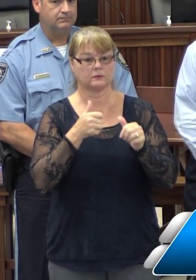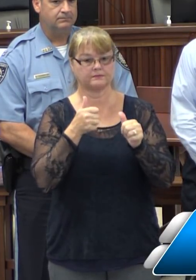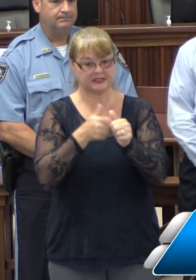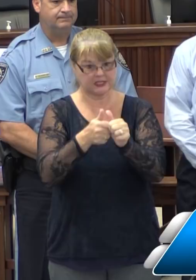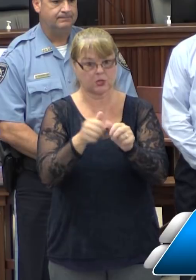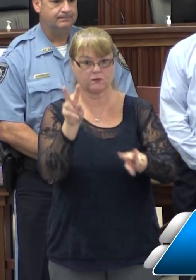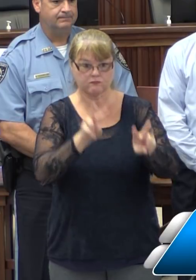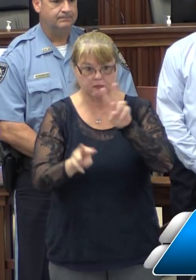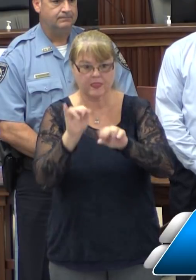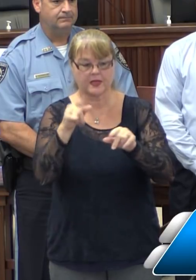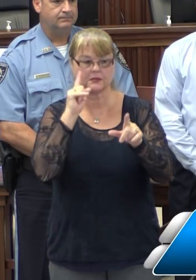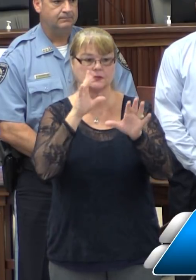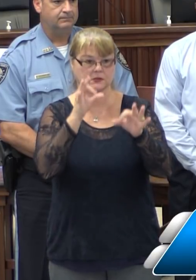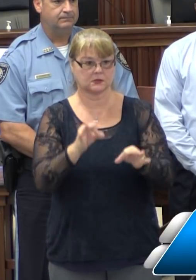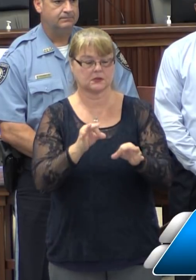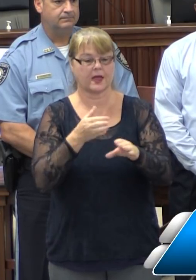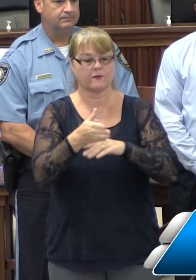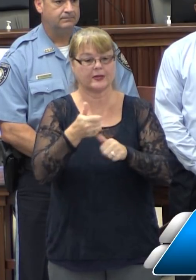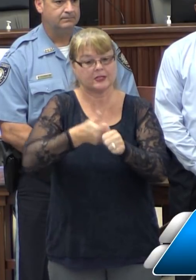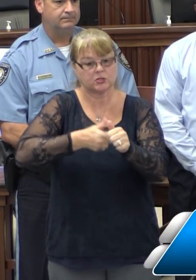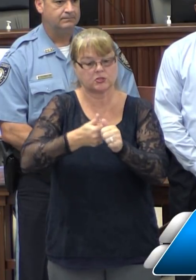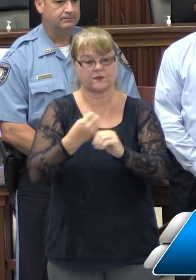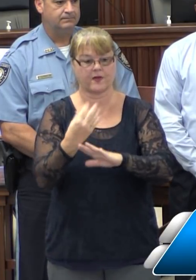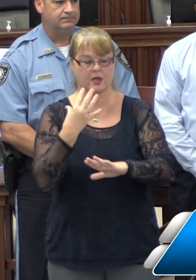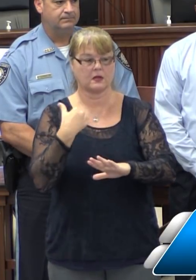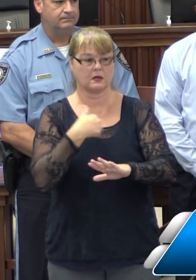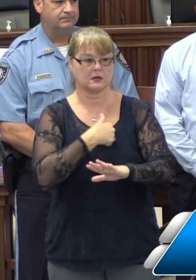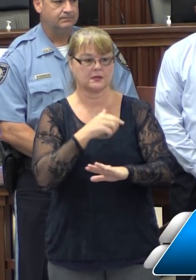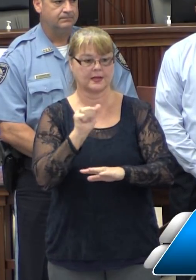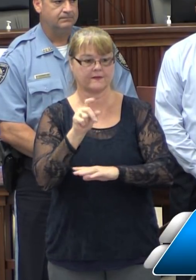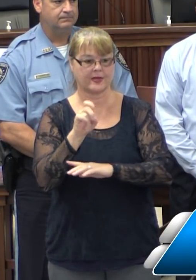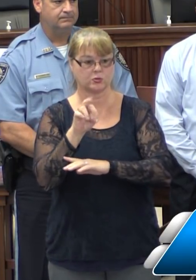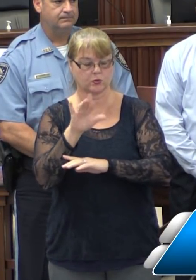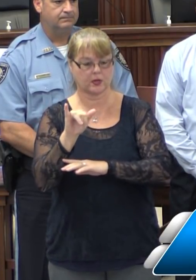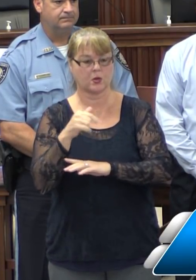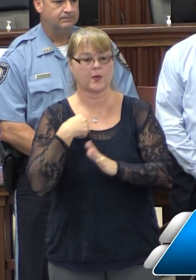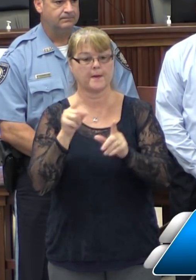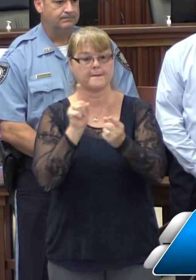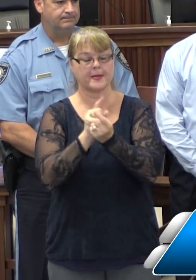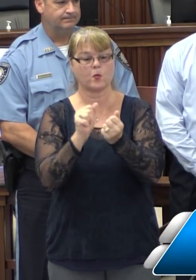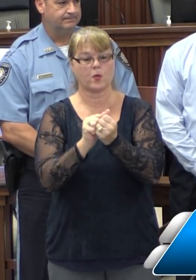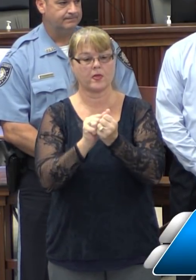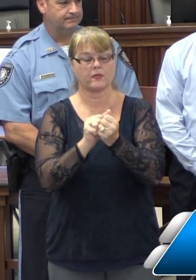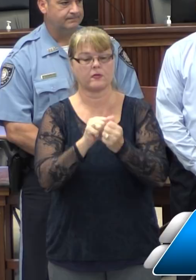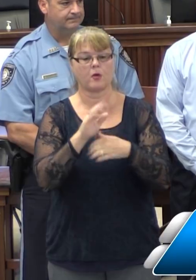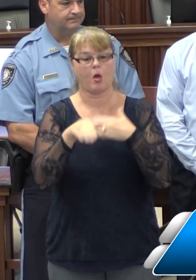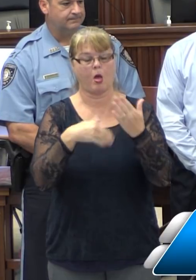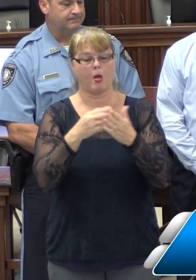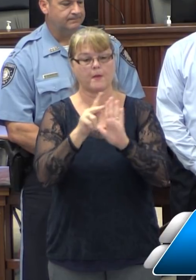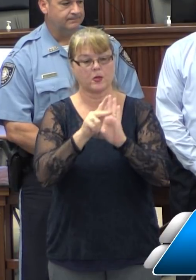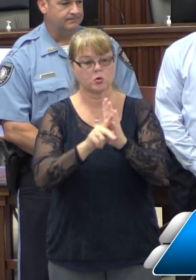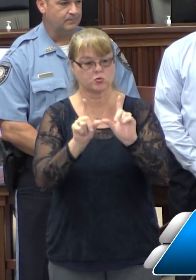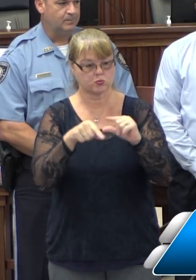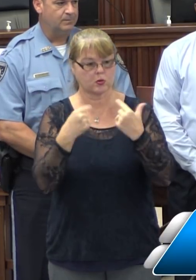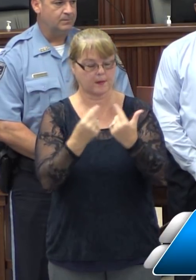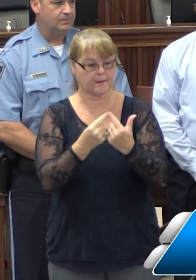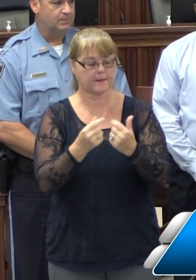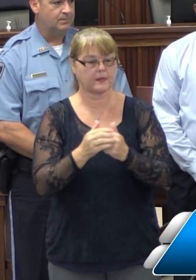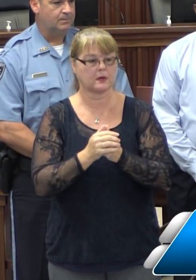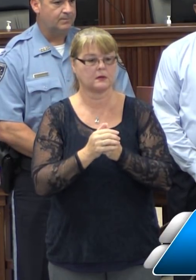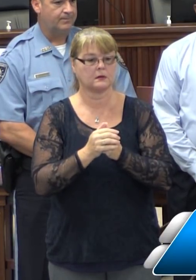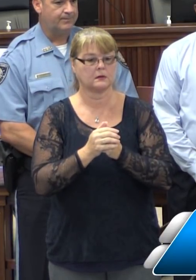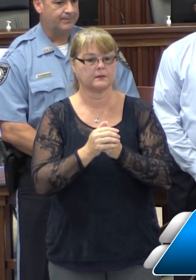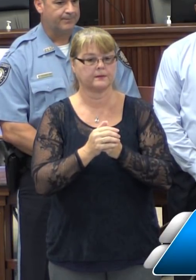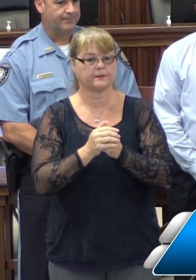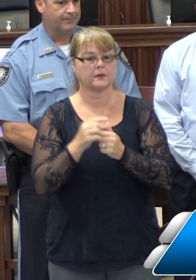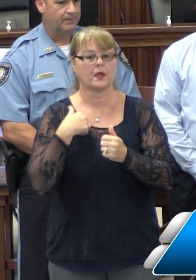evaluating that decision after every advisory. We meet with the command policy group on a regular basis. We met with them this morning. We've